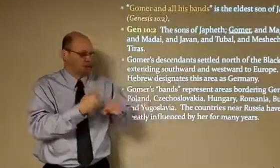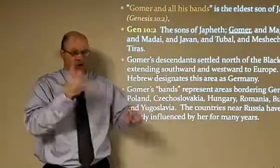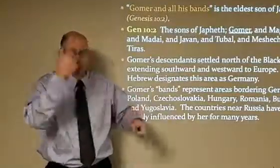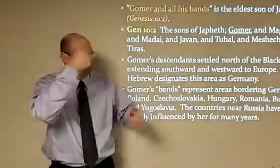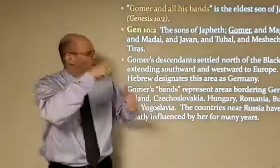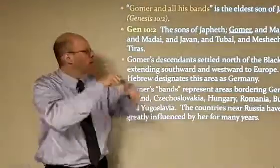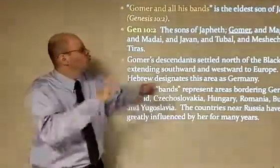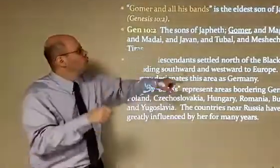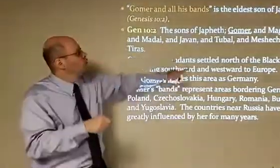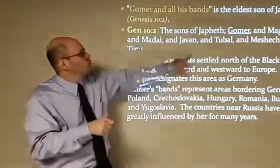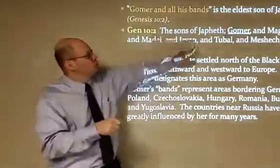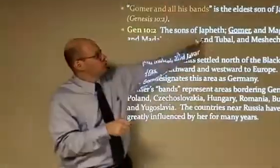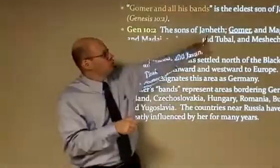years.